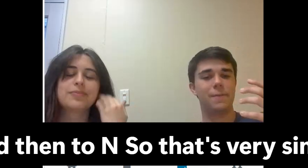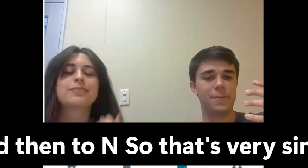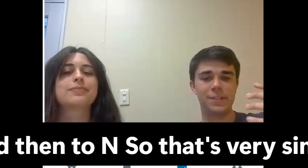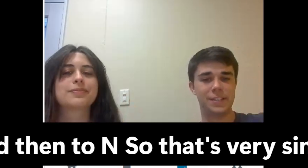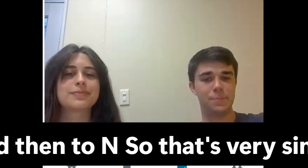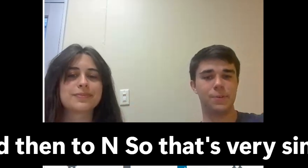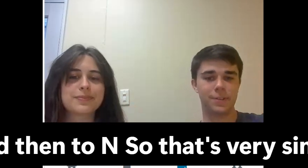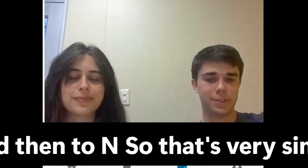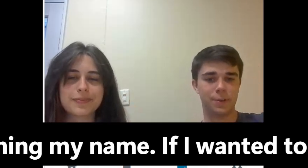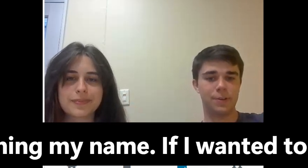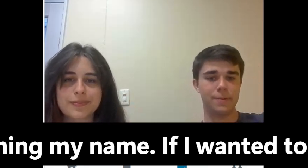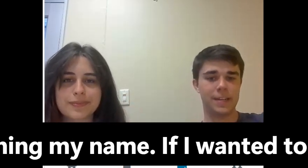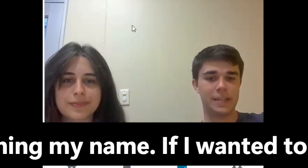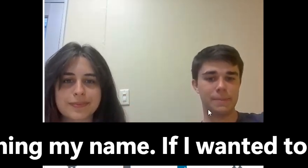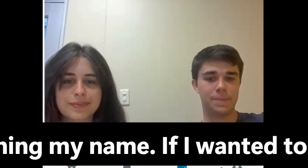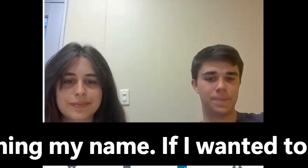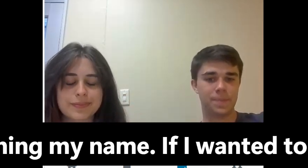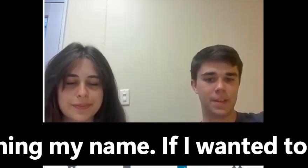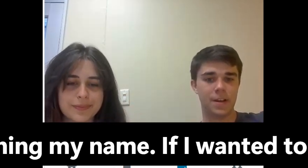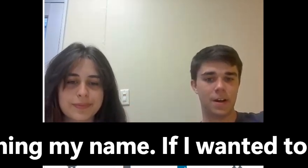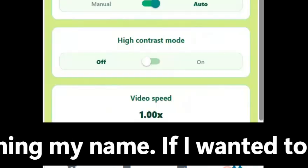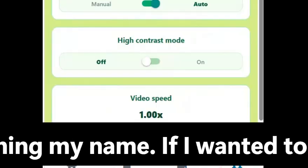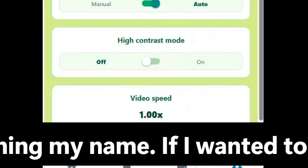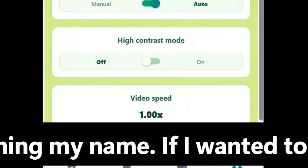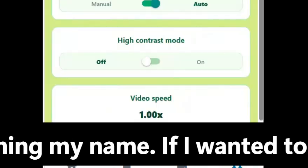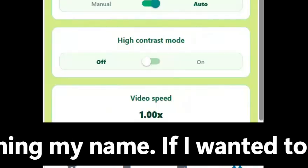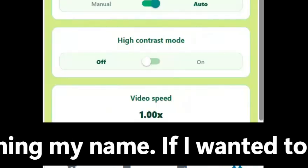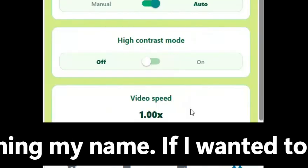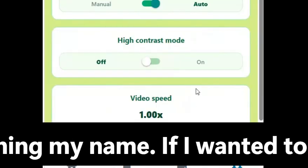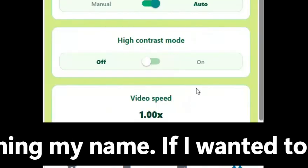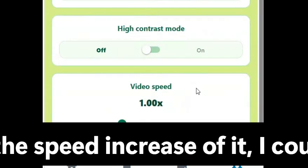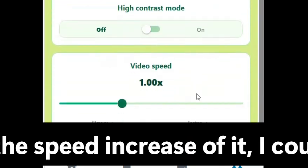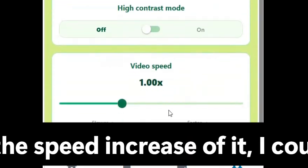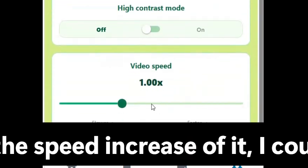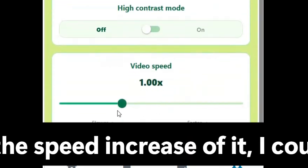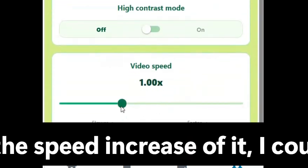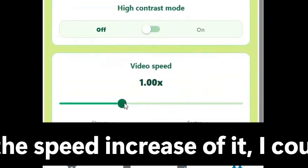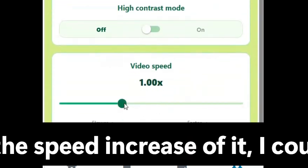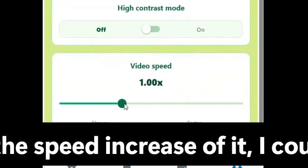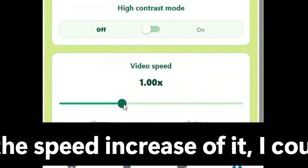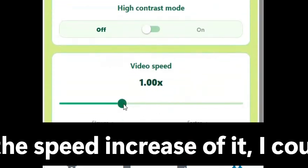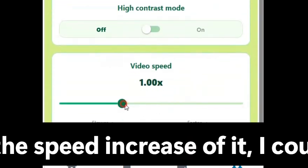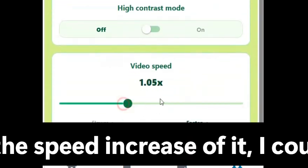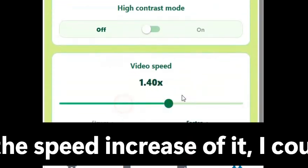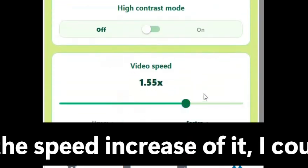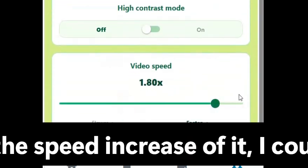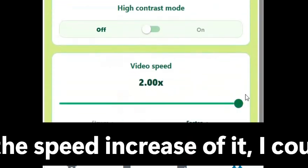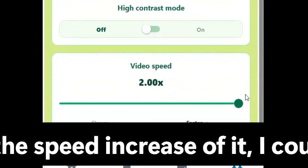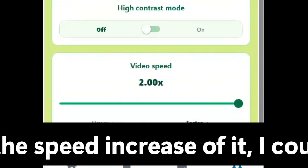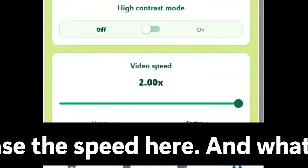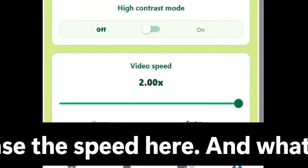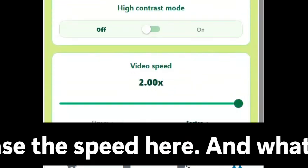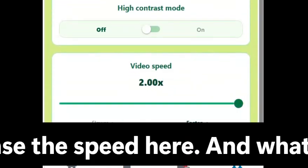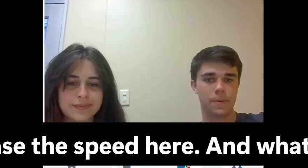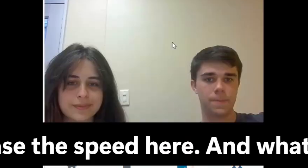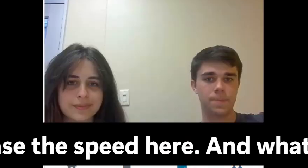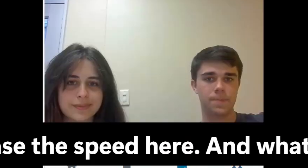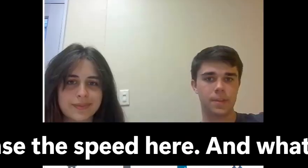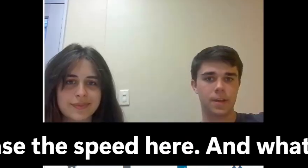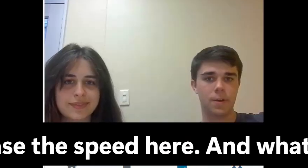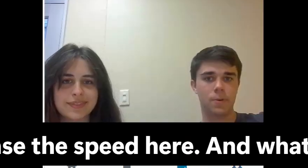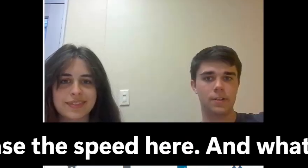that's very simple, learning my name. If I wanted to make the speed increase a bit, I could increase the speed